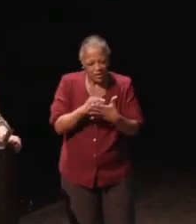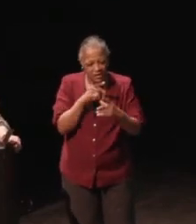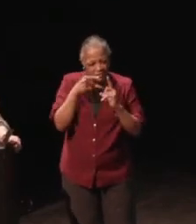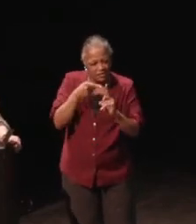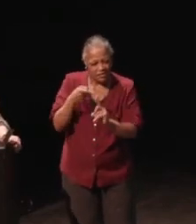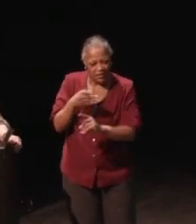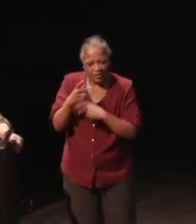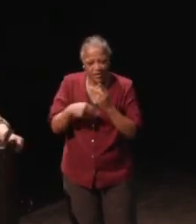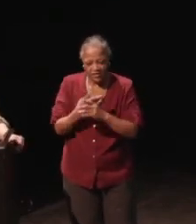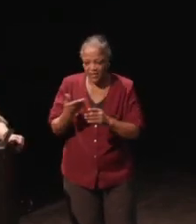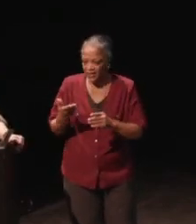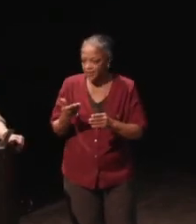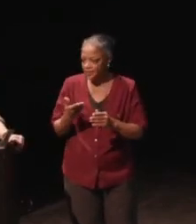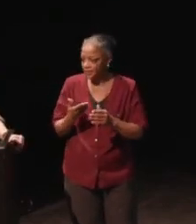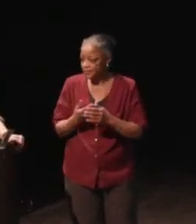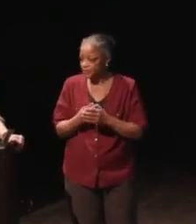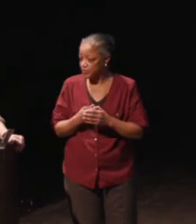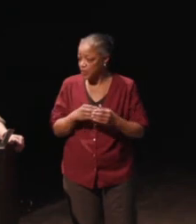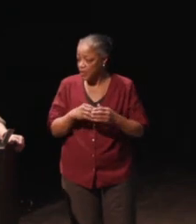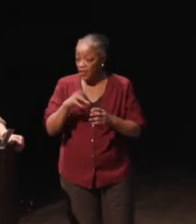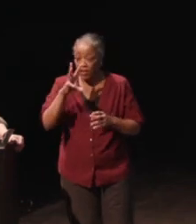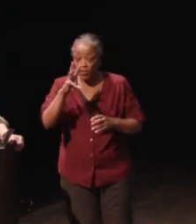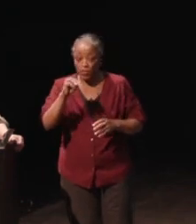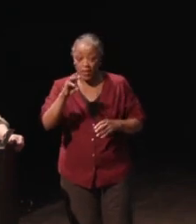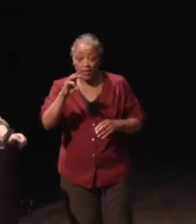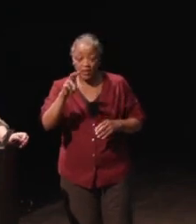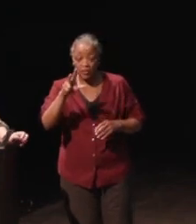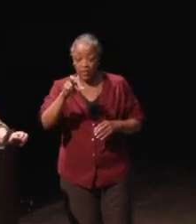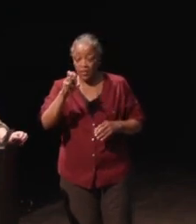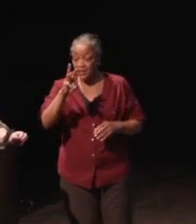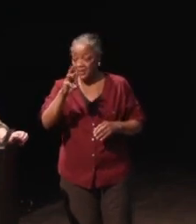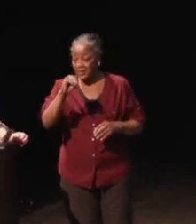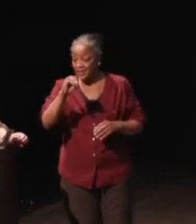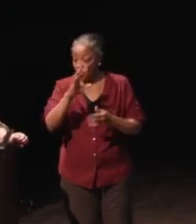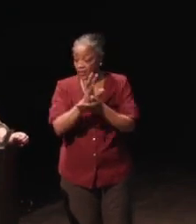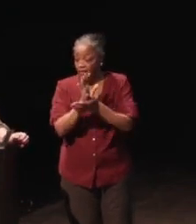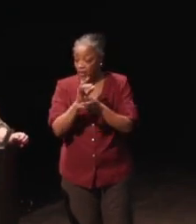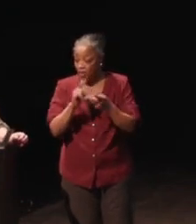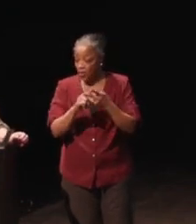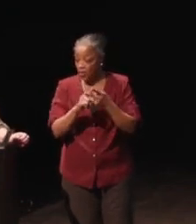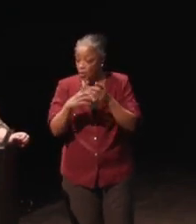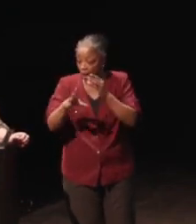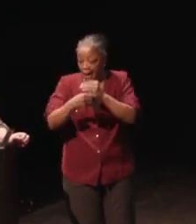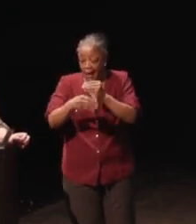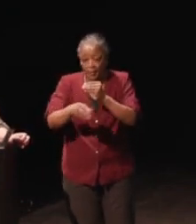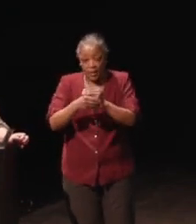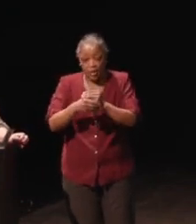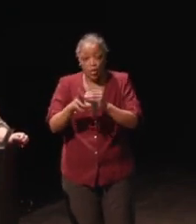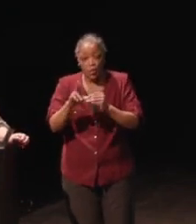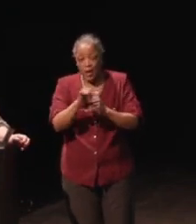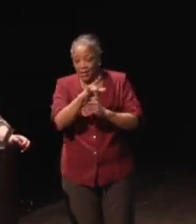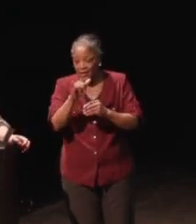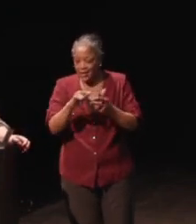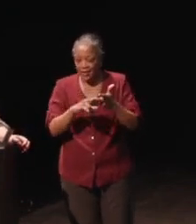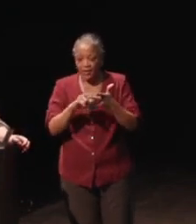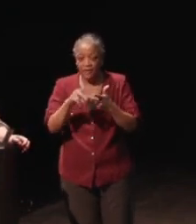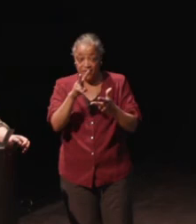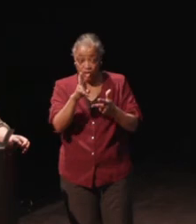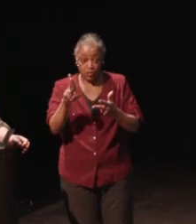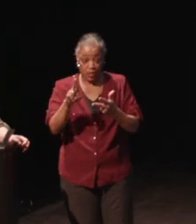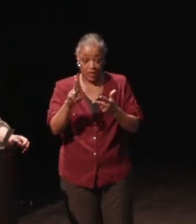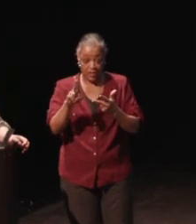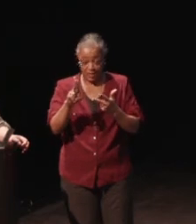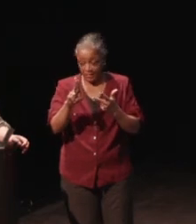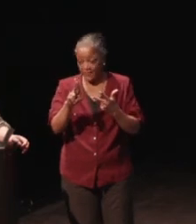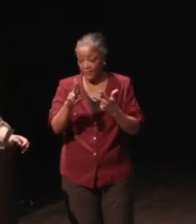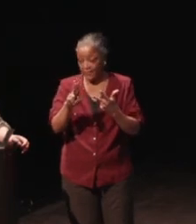of things. We came up with 360-degree video, augmented reality, and virtual reality. And then